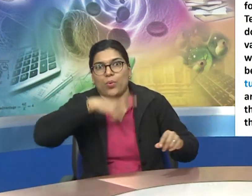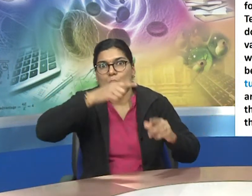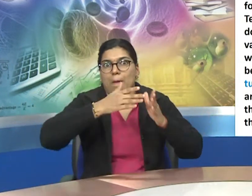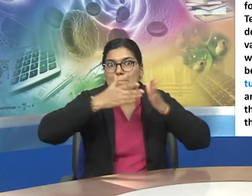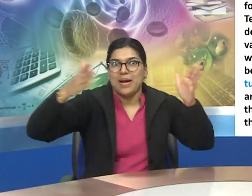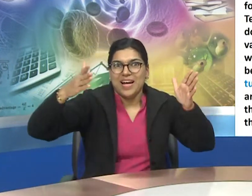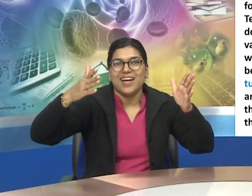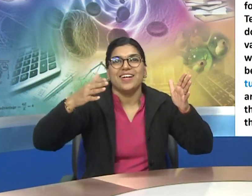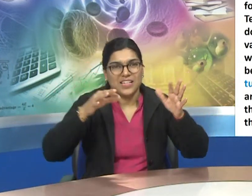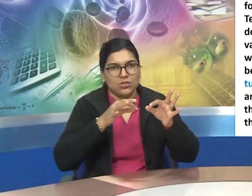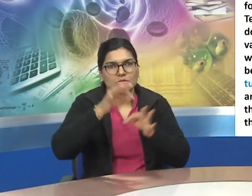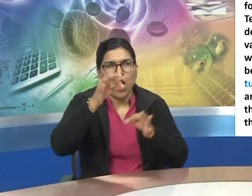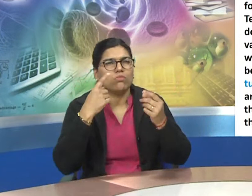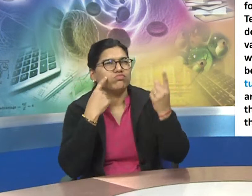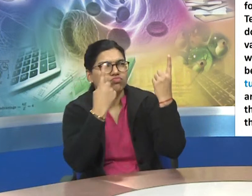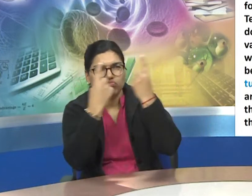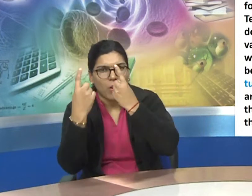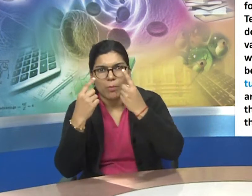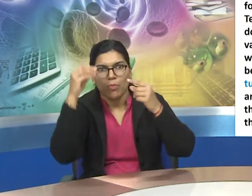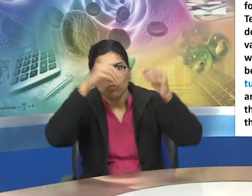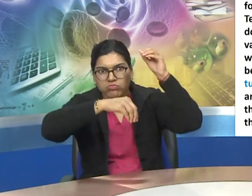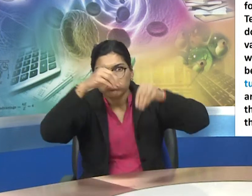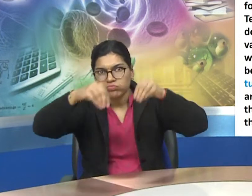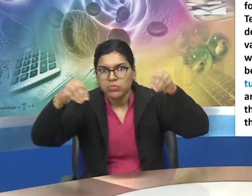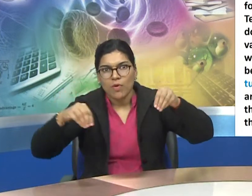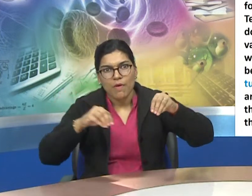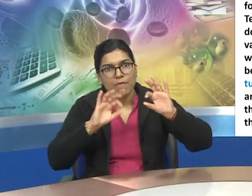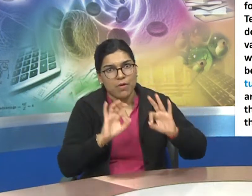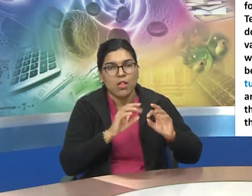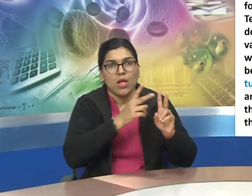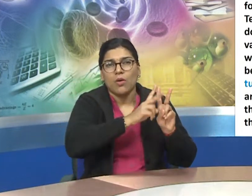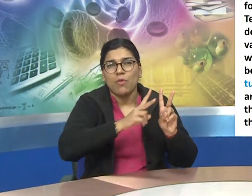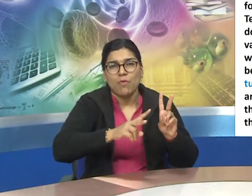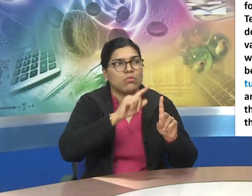are delivering what they promised to do.